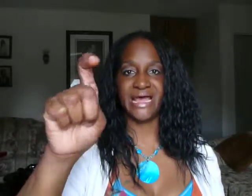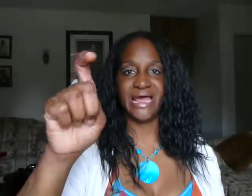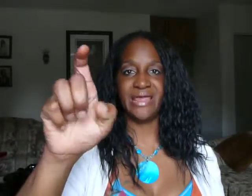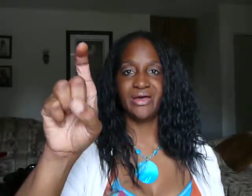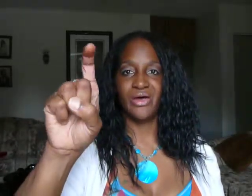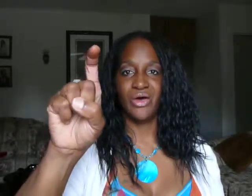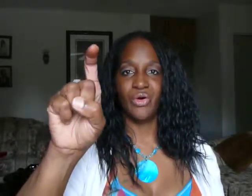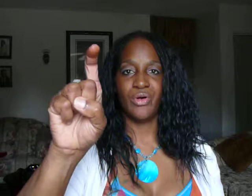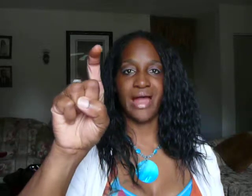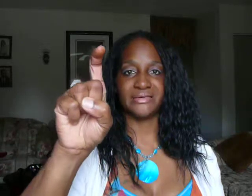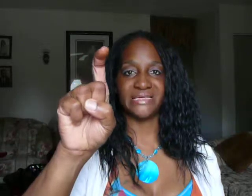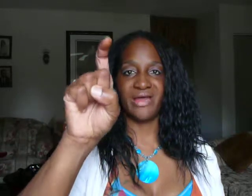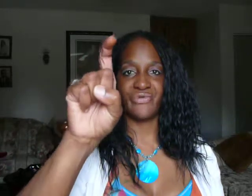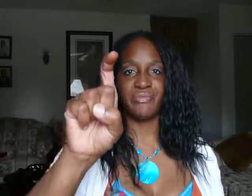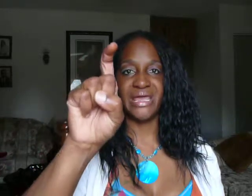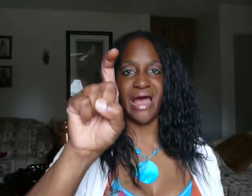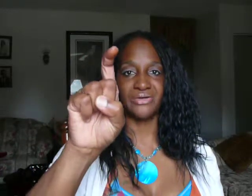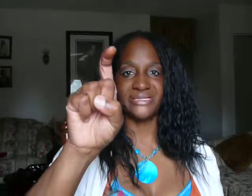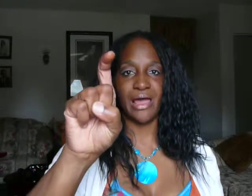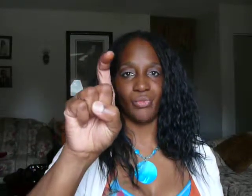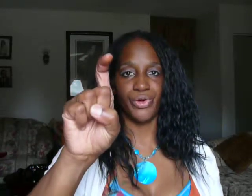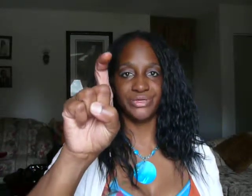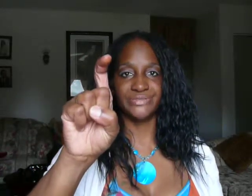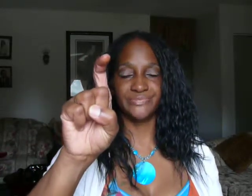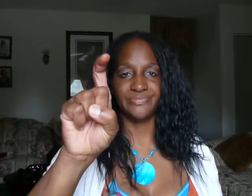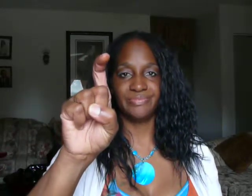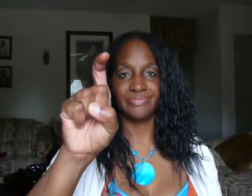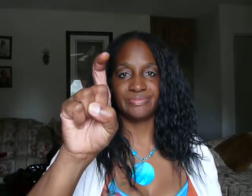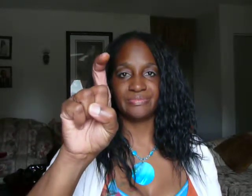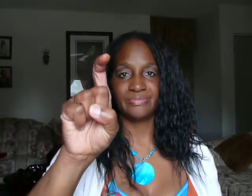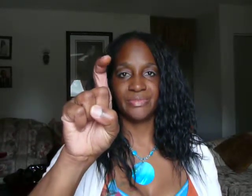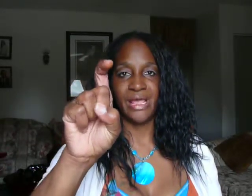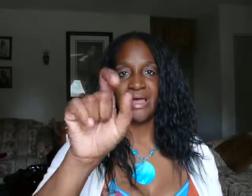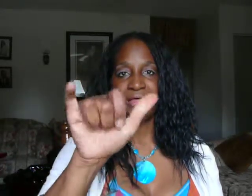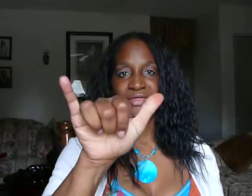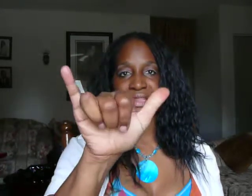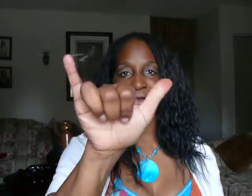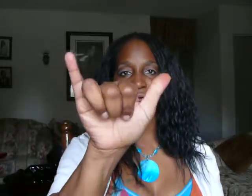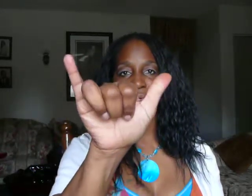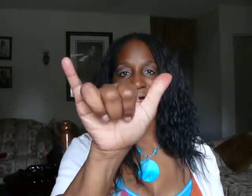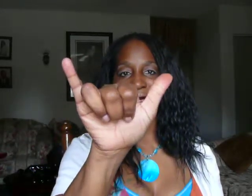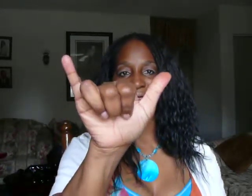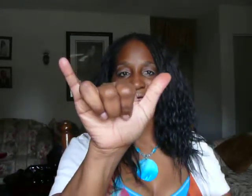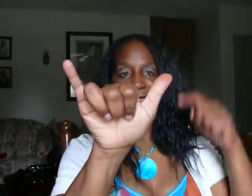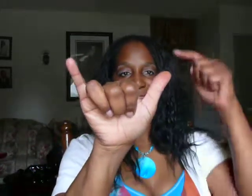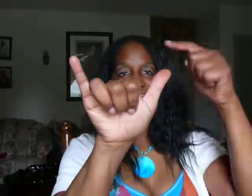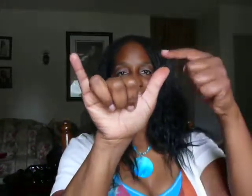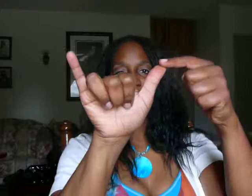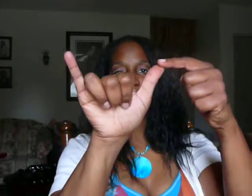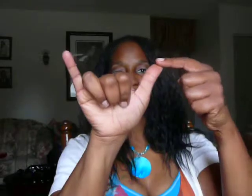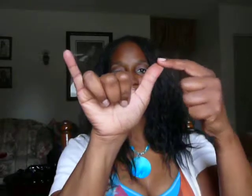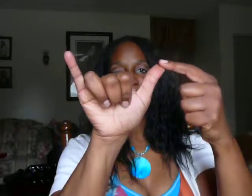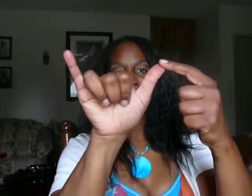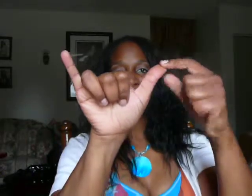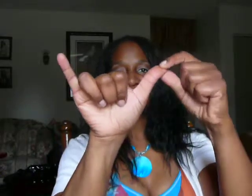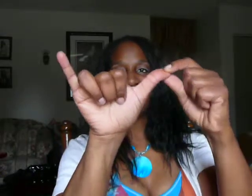Inside or outside. For me, outside works. The letter Y, and if you look, we've got the